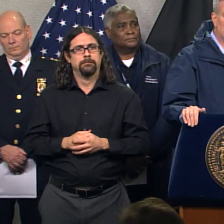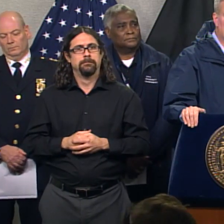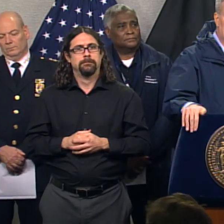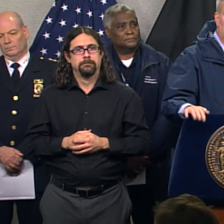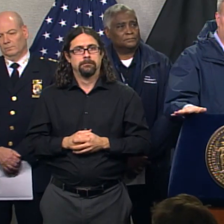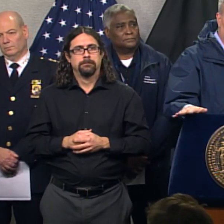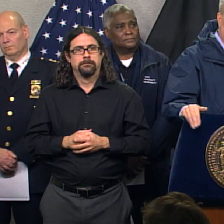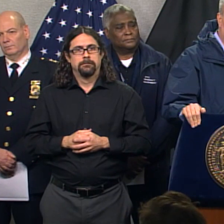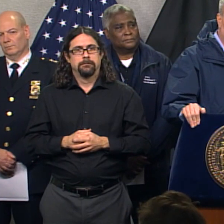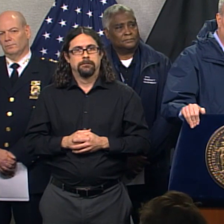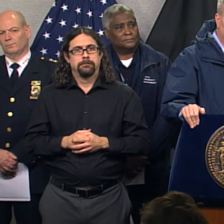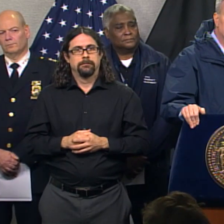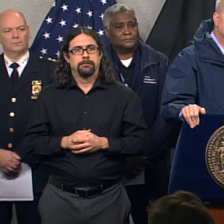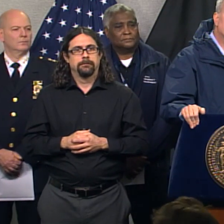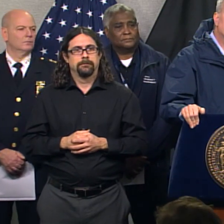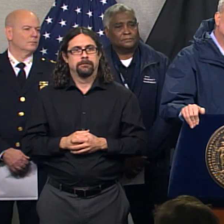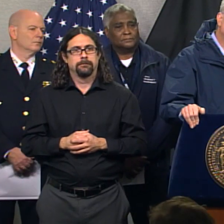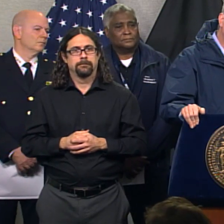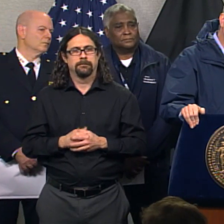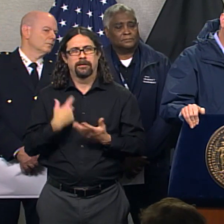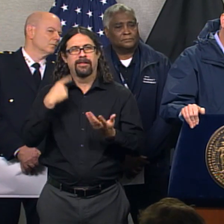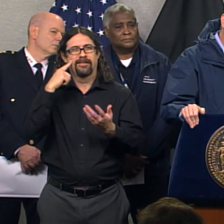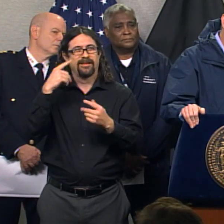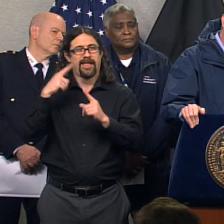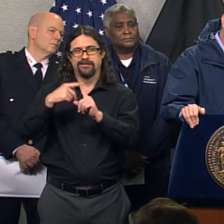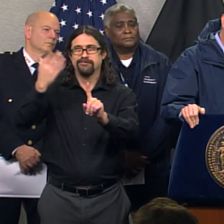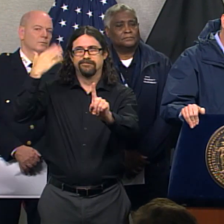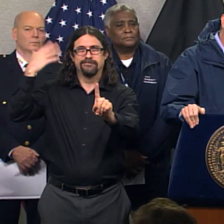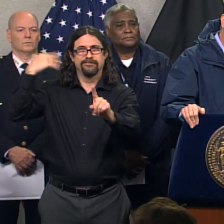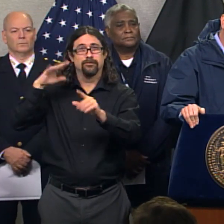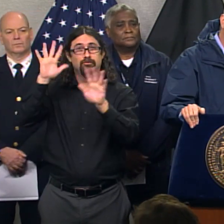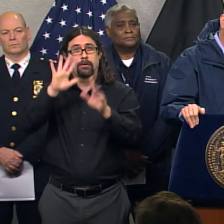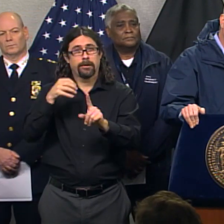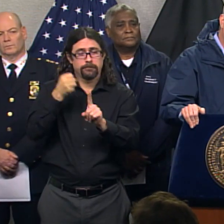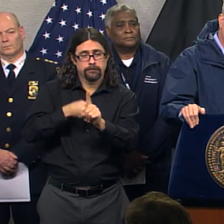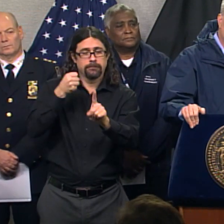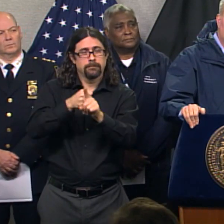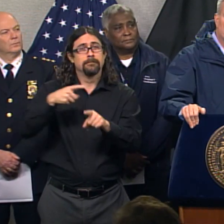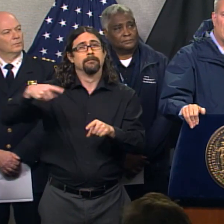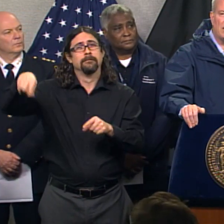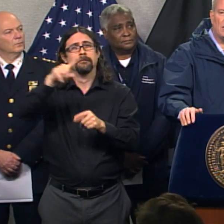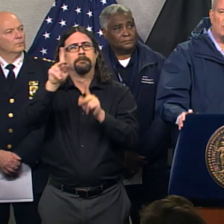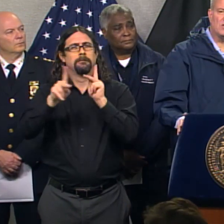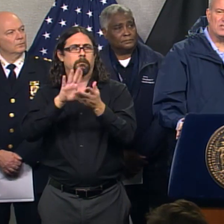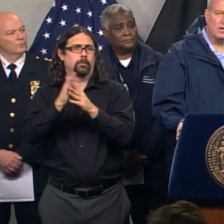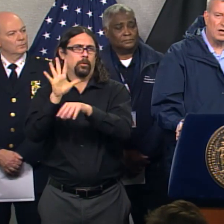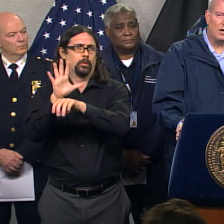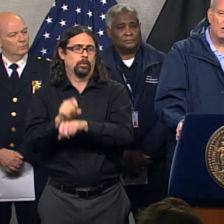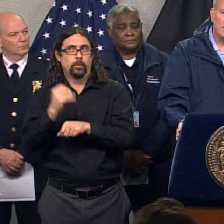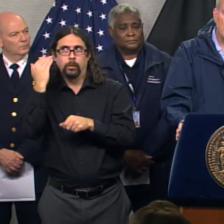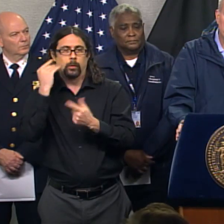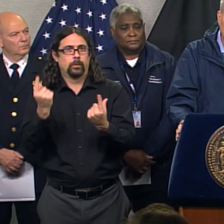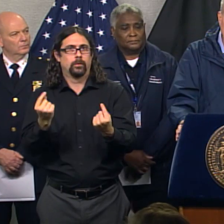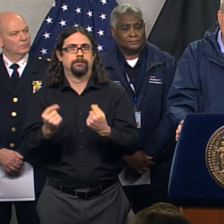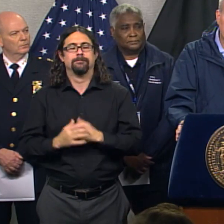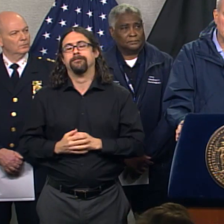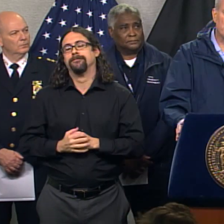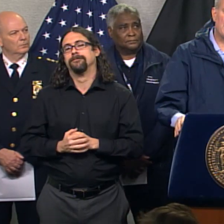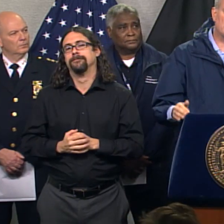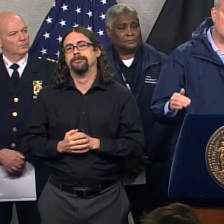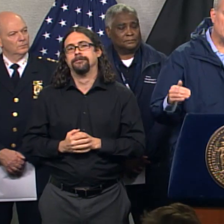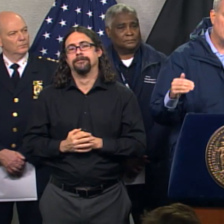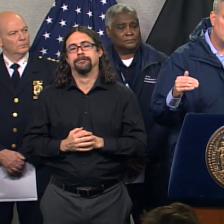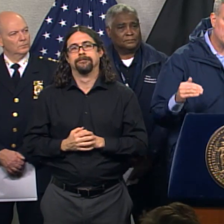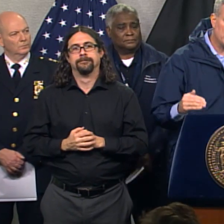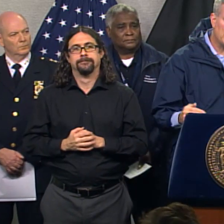thing to do is to get off the roads. Could you tell us what you experienced when you were out driving today? Yeah, Marcia, I was impressed by the